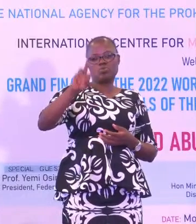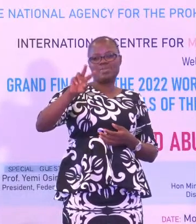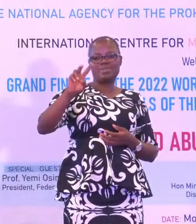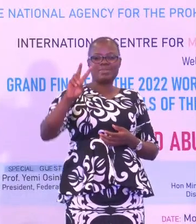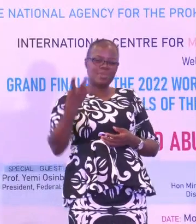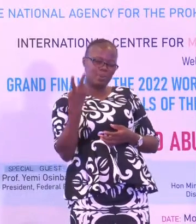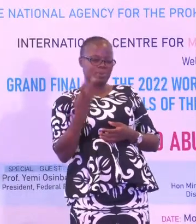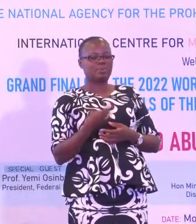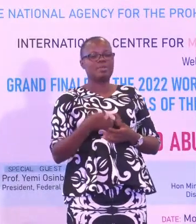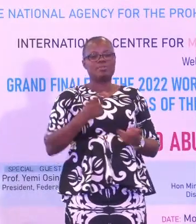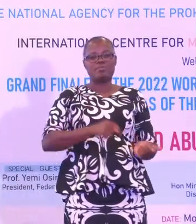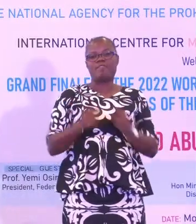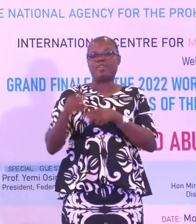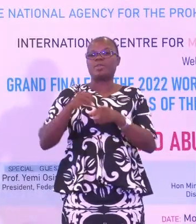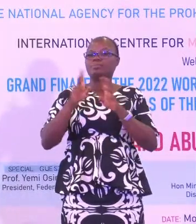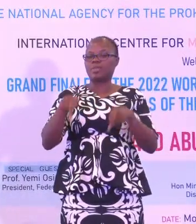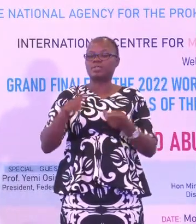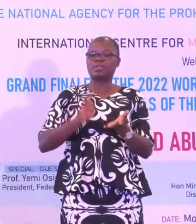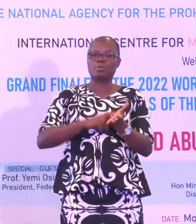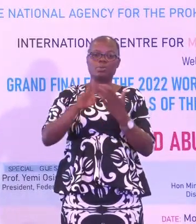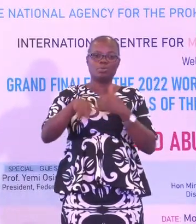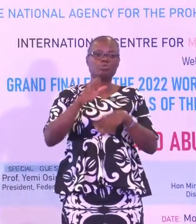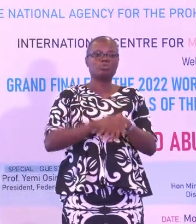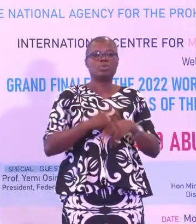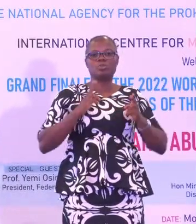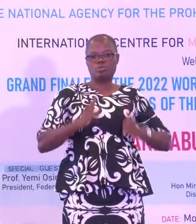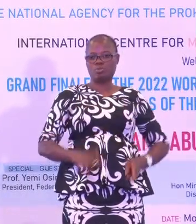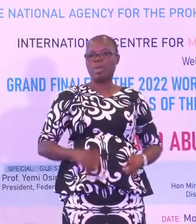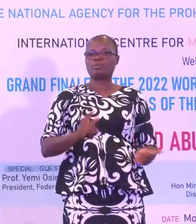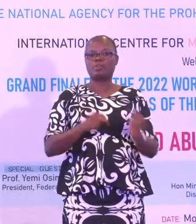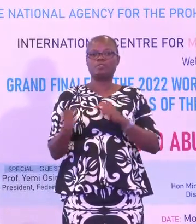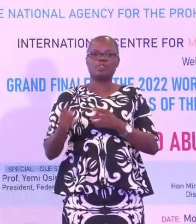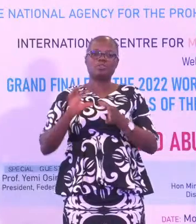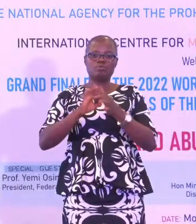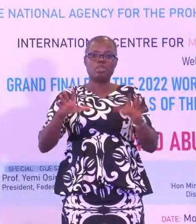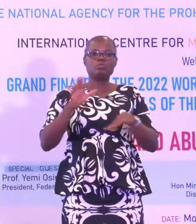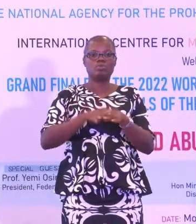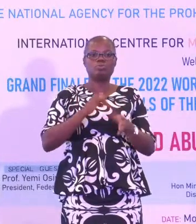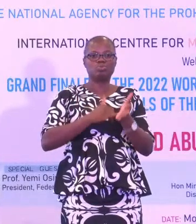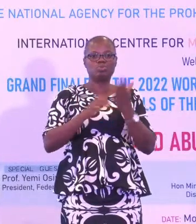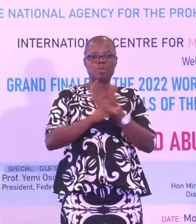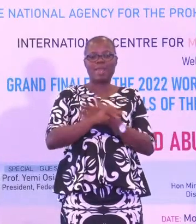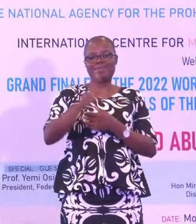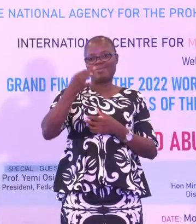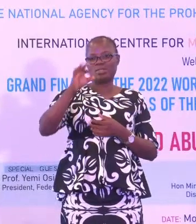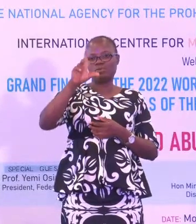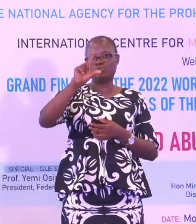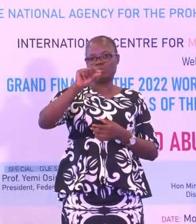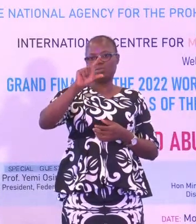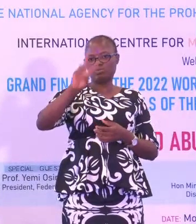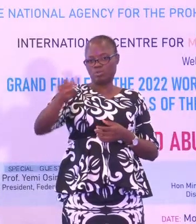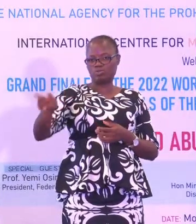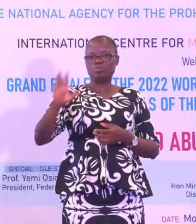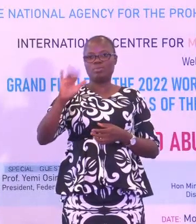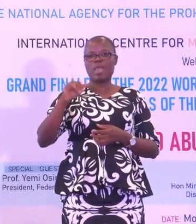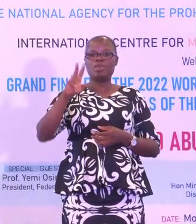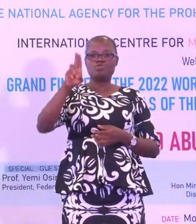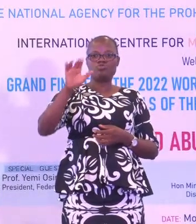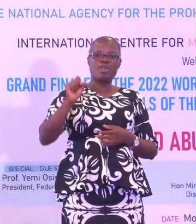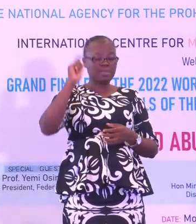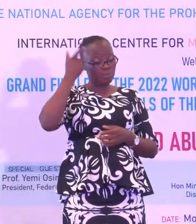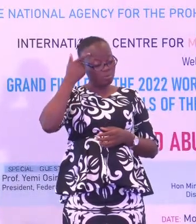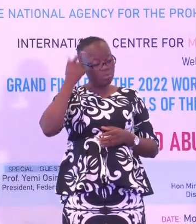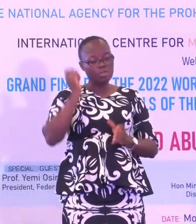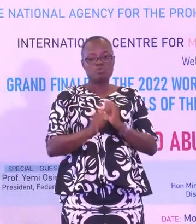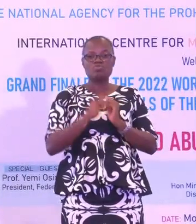in Persons report on human trafficking released on July 19, 2022 by the US government, which is